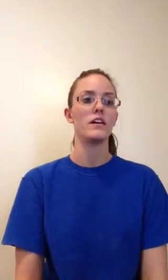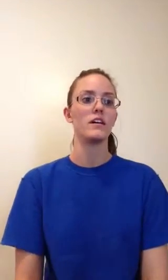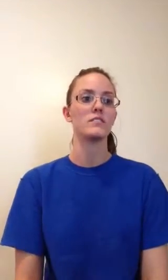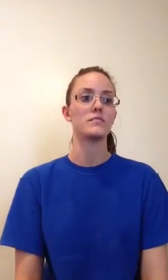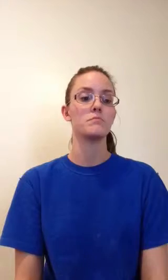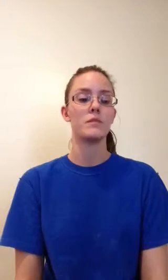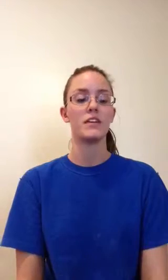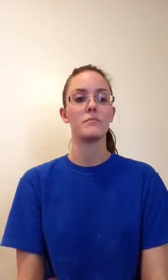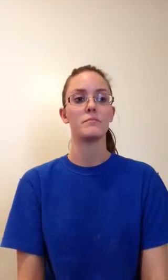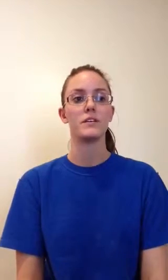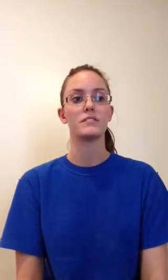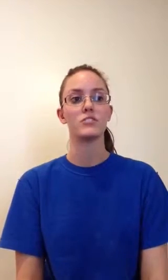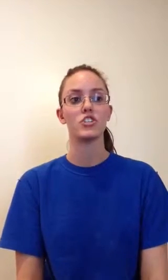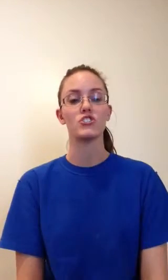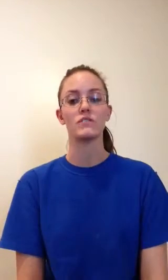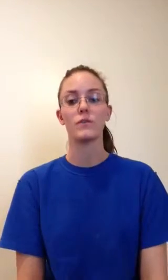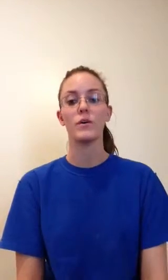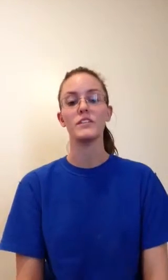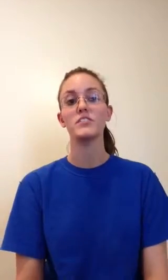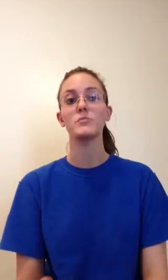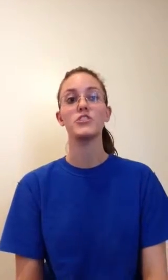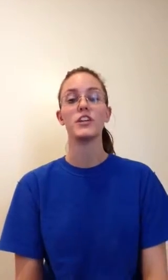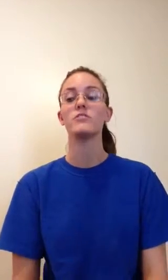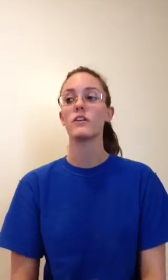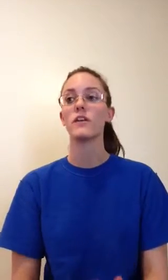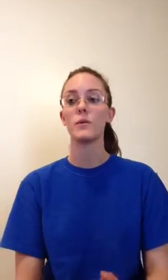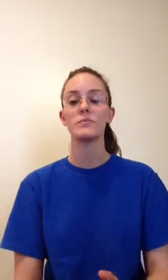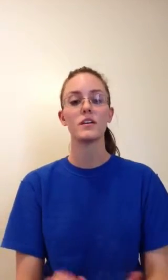then maybe they can make suggestions for what needs to be changed on that website.